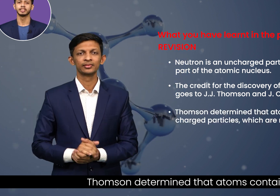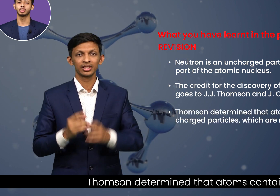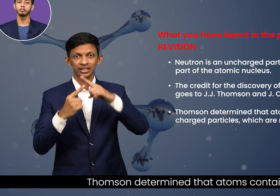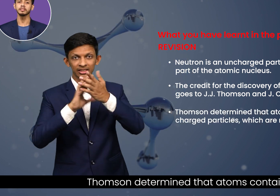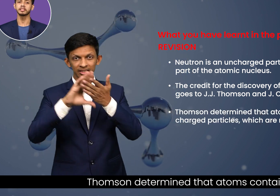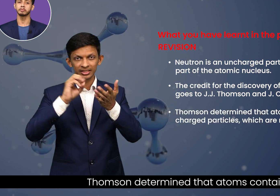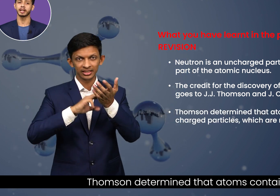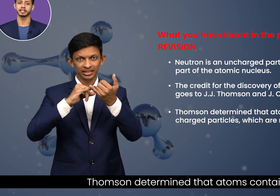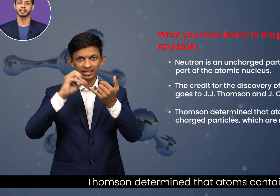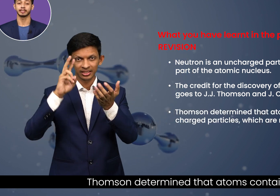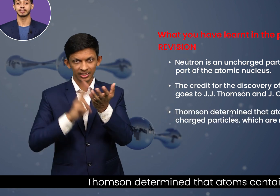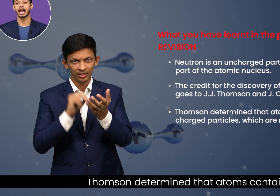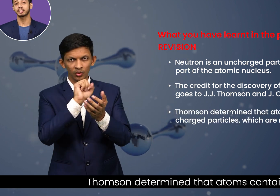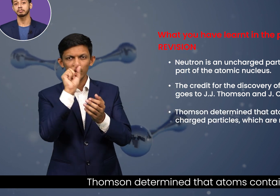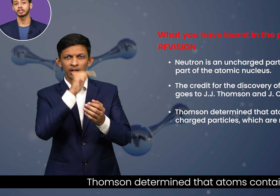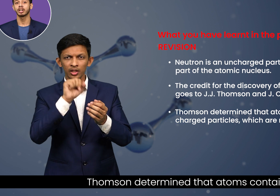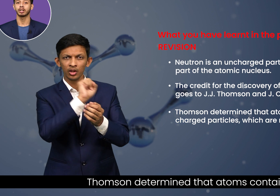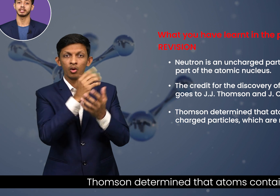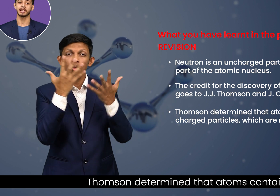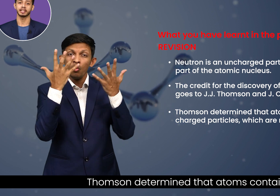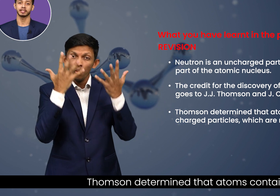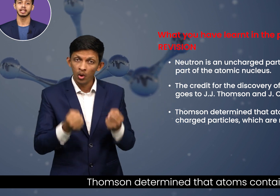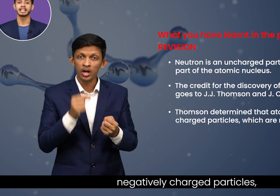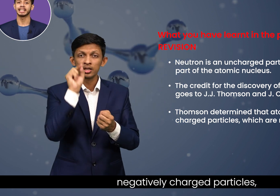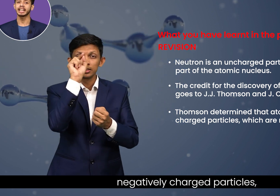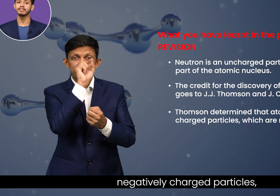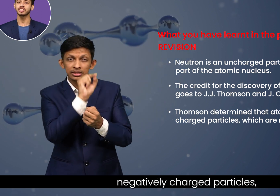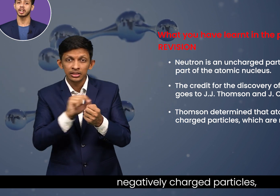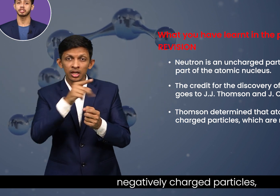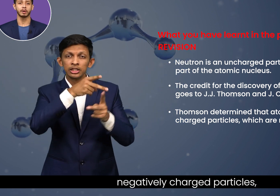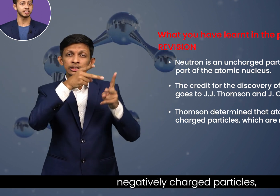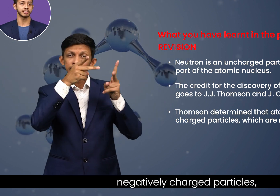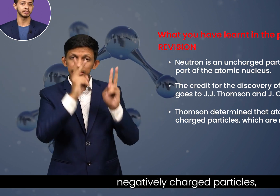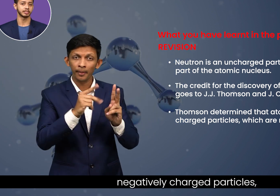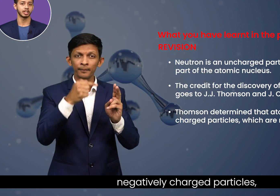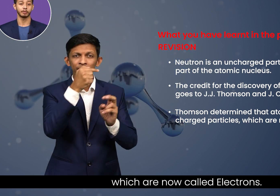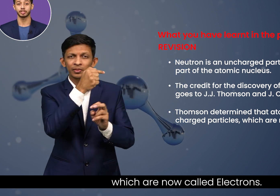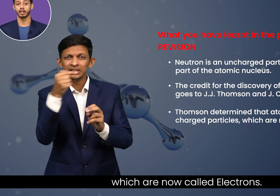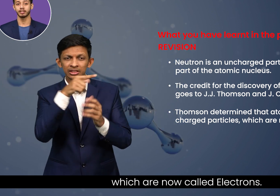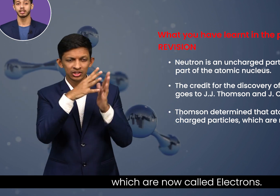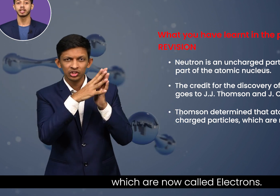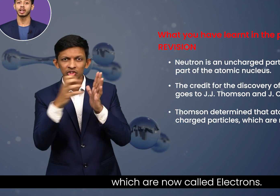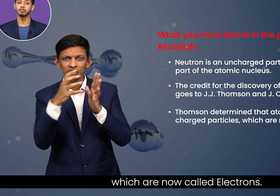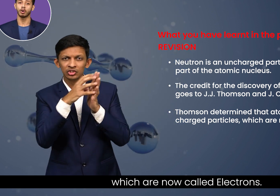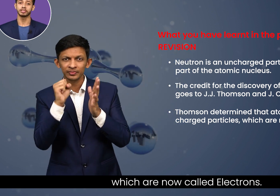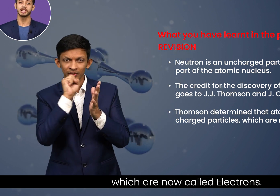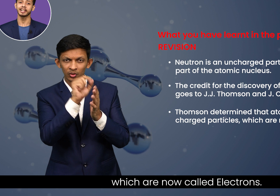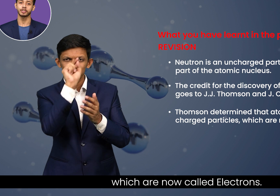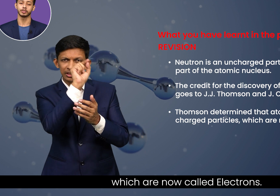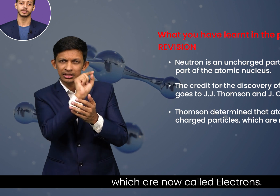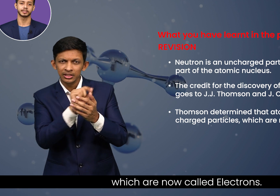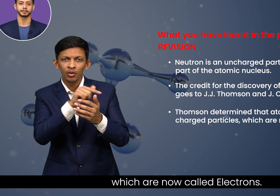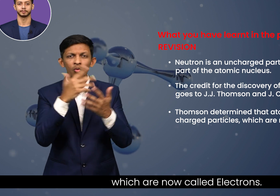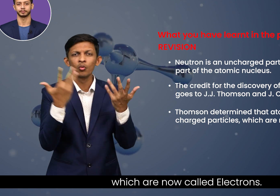Thomson determined that atoms contain negatively charged particles which are now called